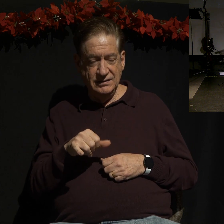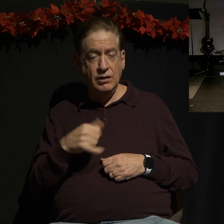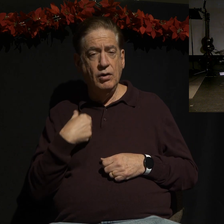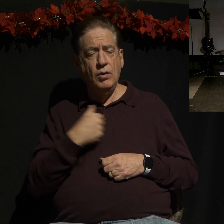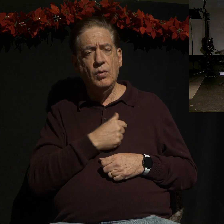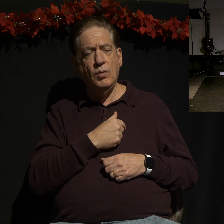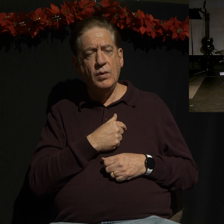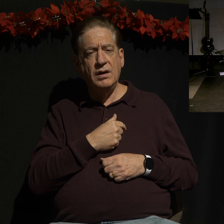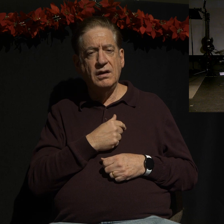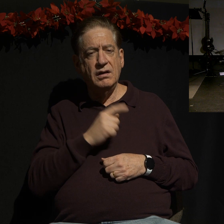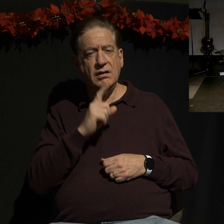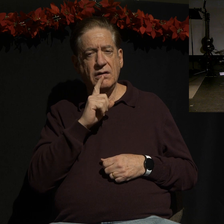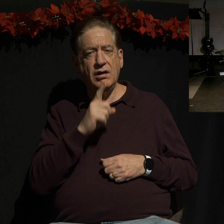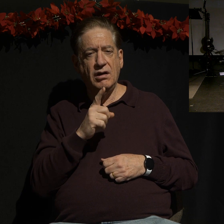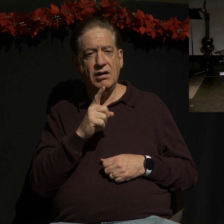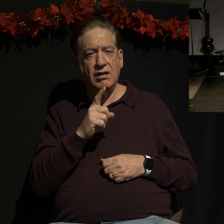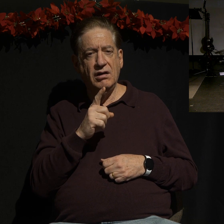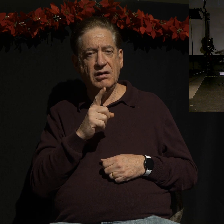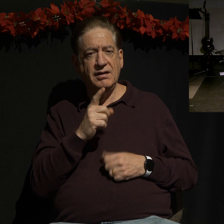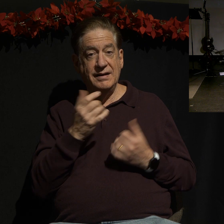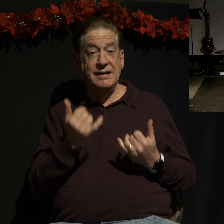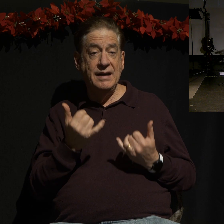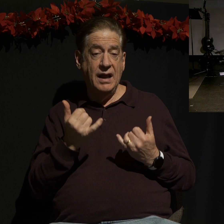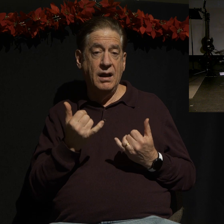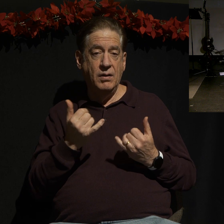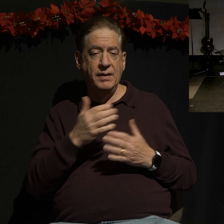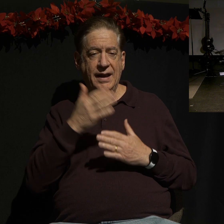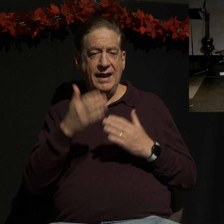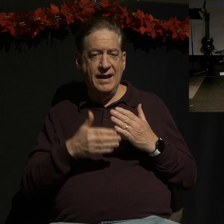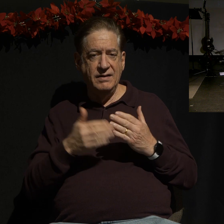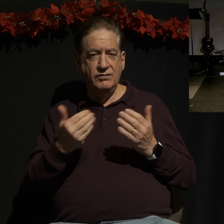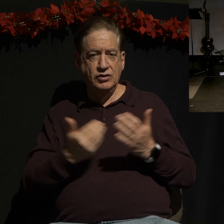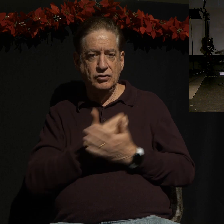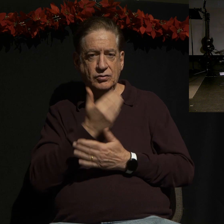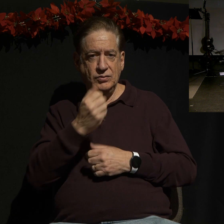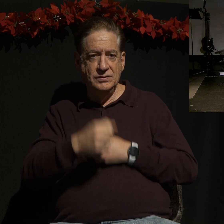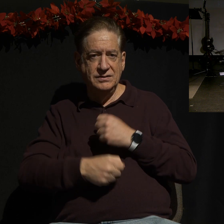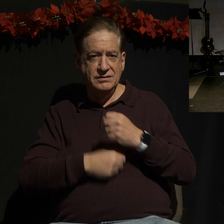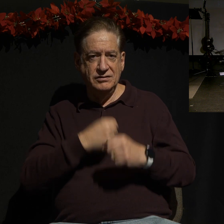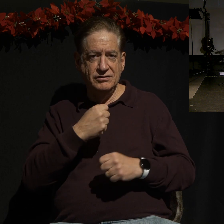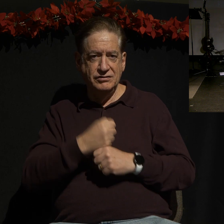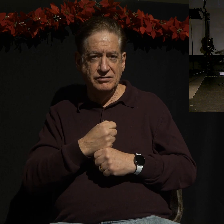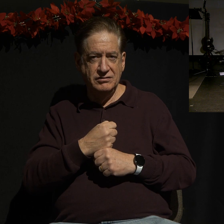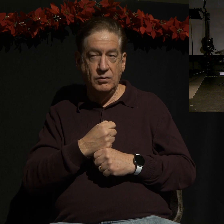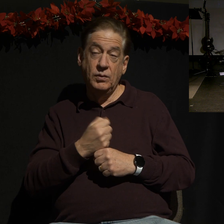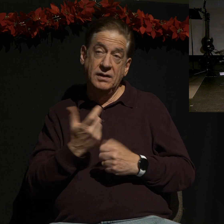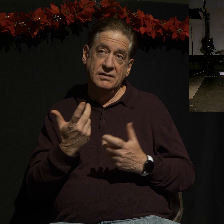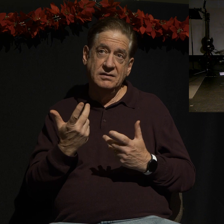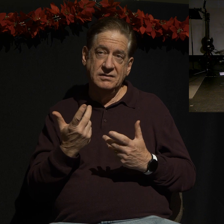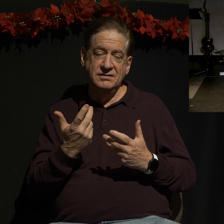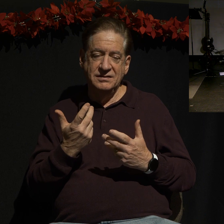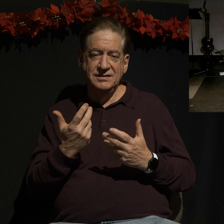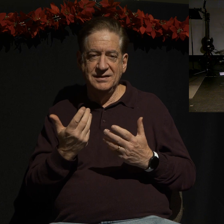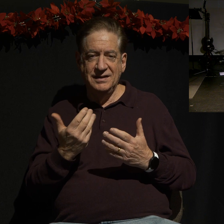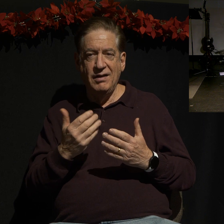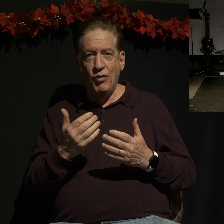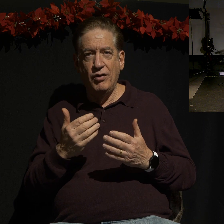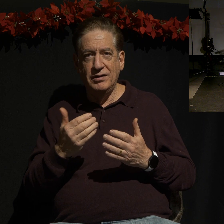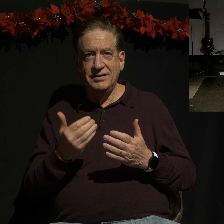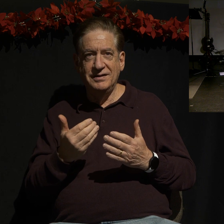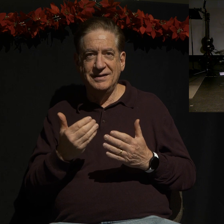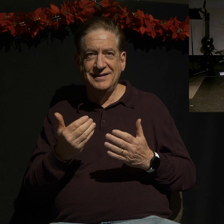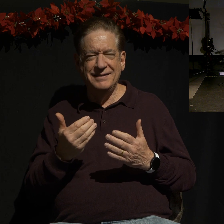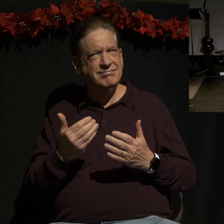We are coming up on the end of a new year. Well, we're coming up on a new year. We're coming up on the end of a